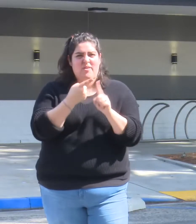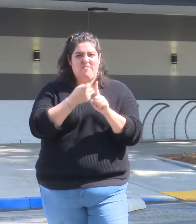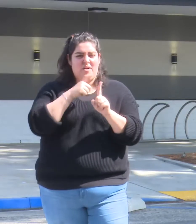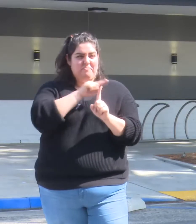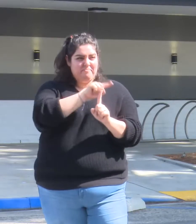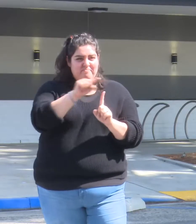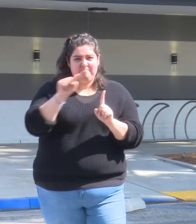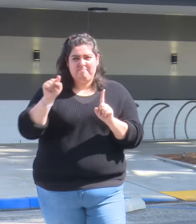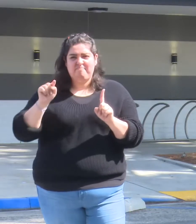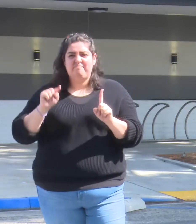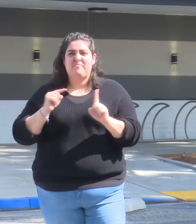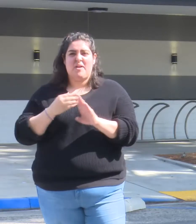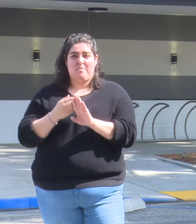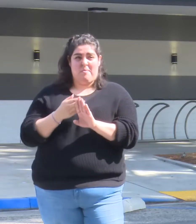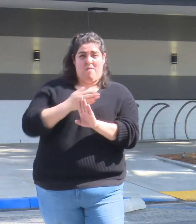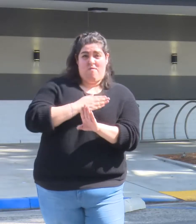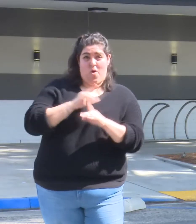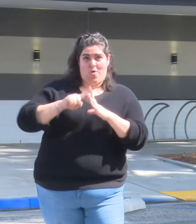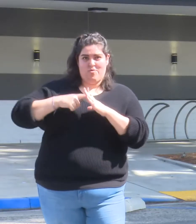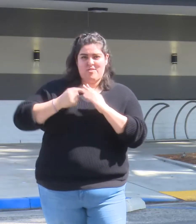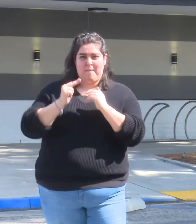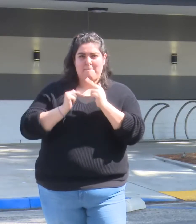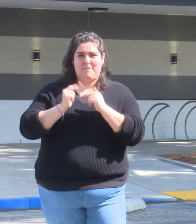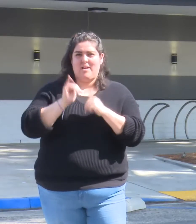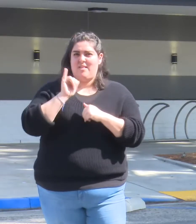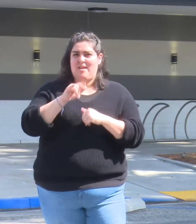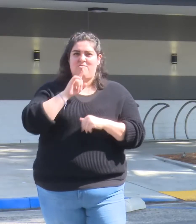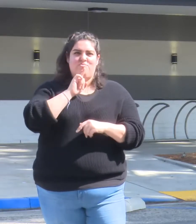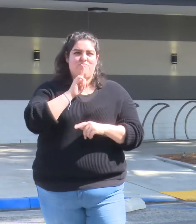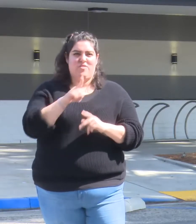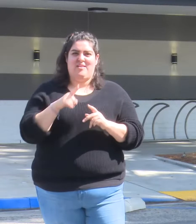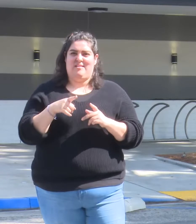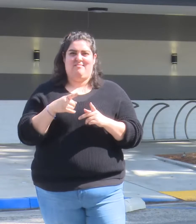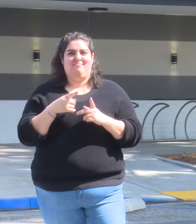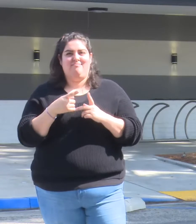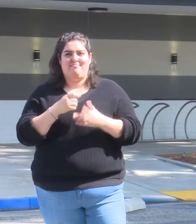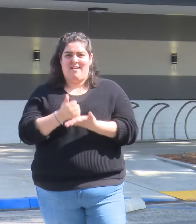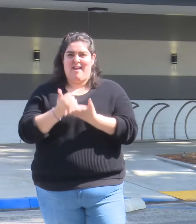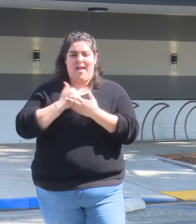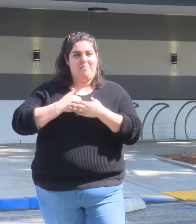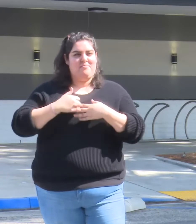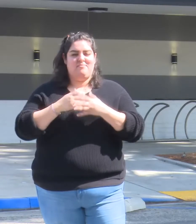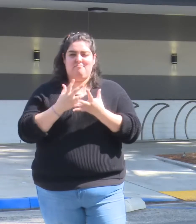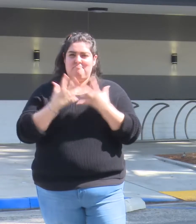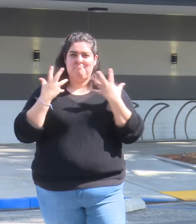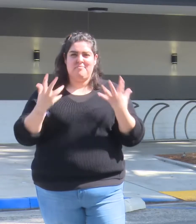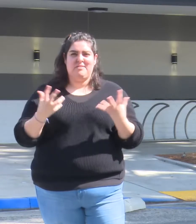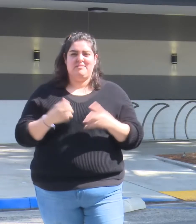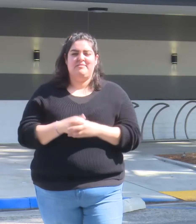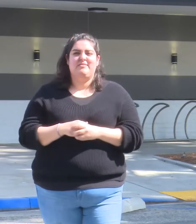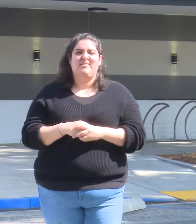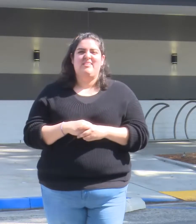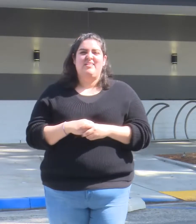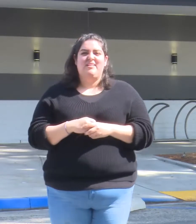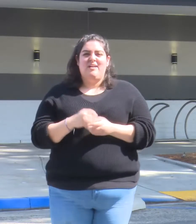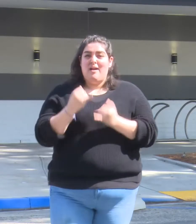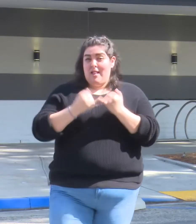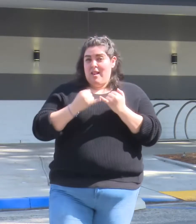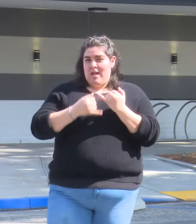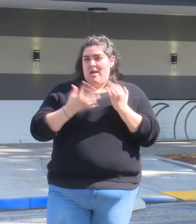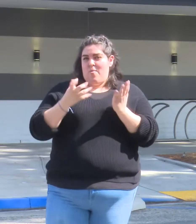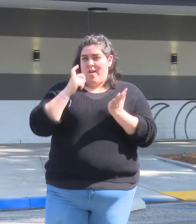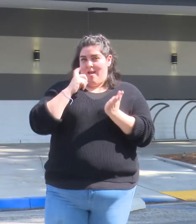comes before we start construction that really makes projects like this possible. So lastly, I want to acknowledge